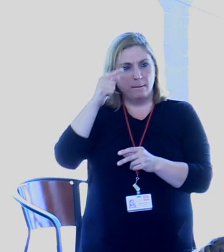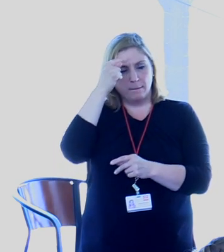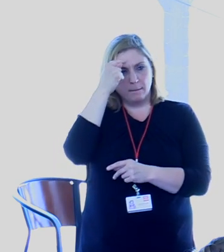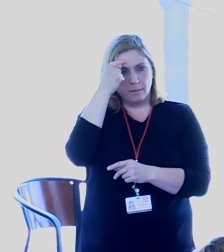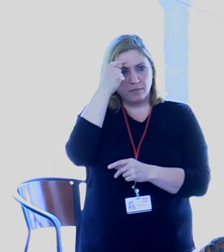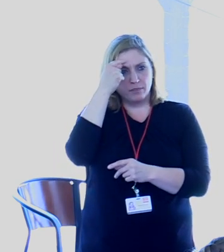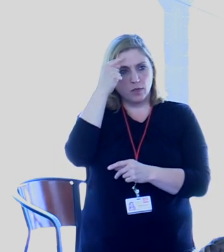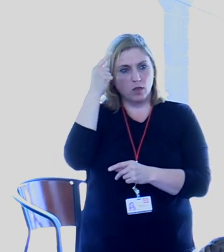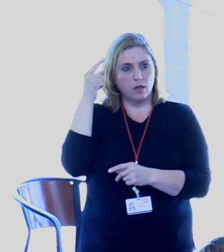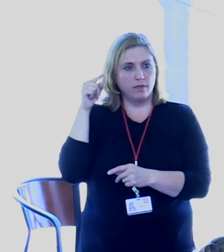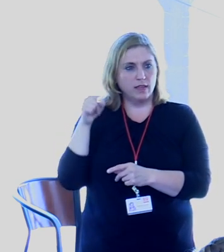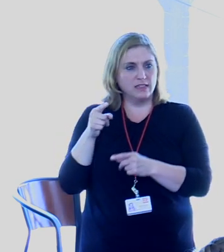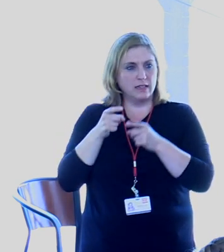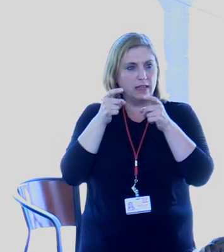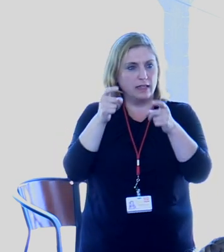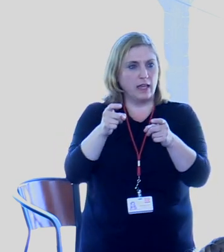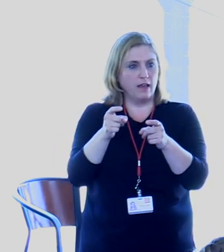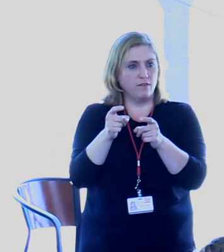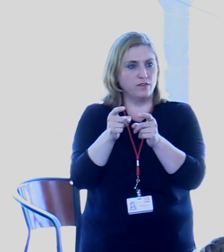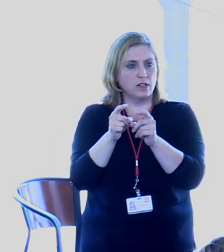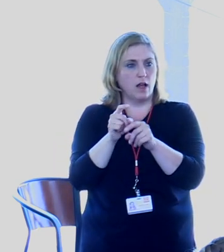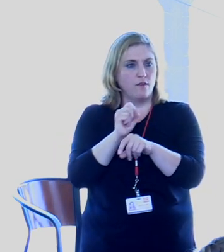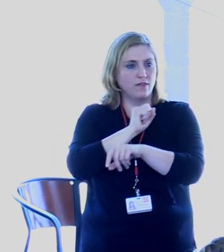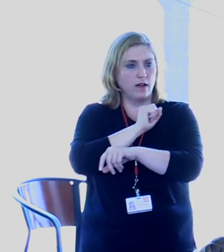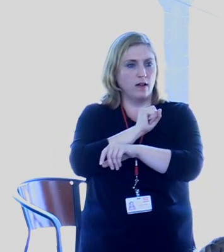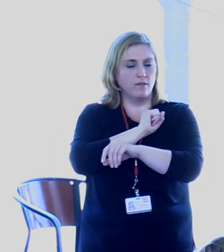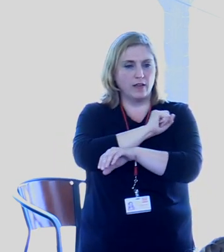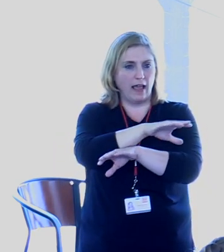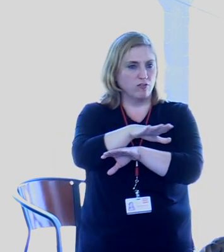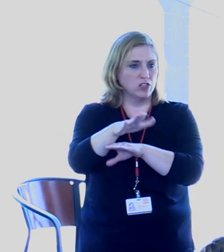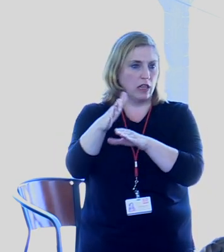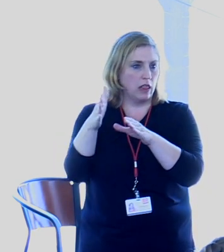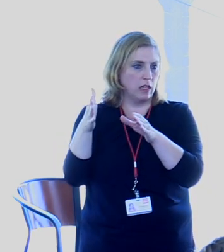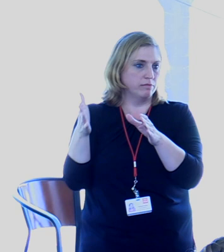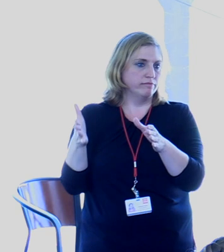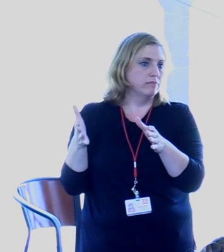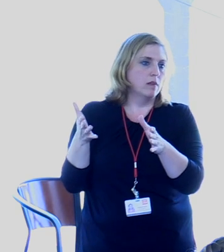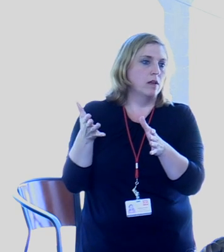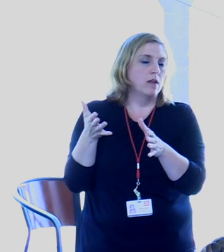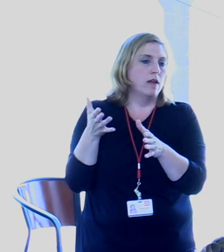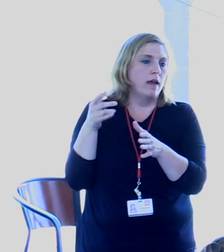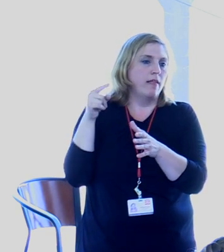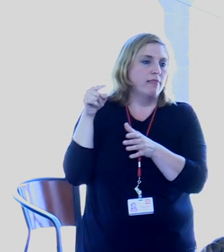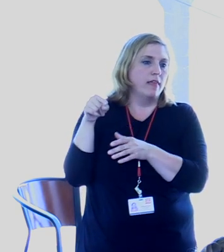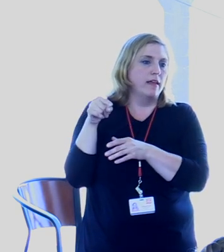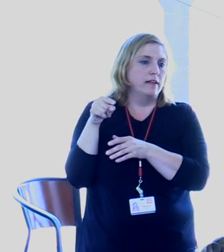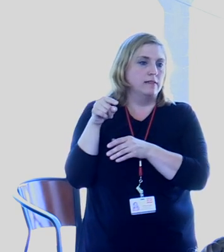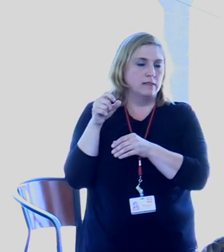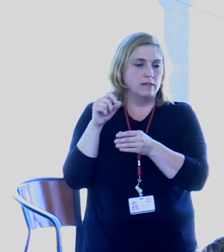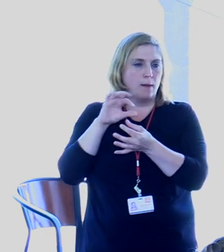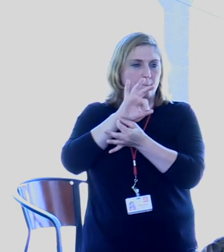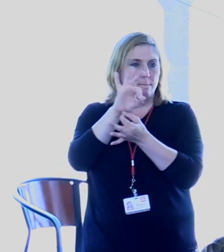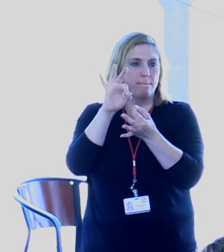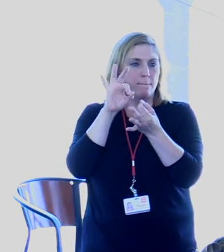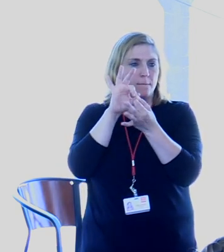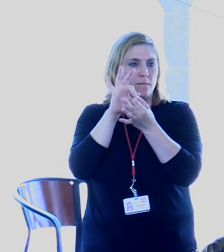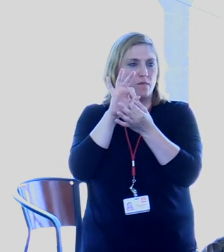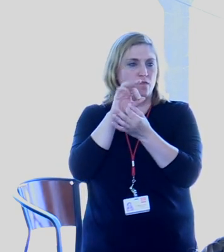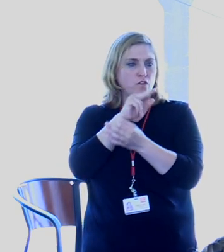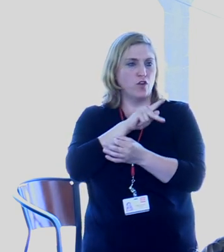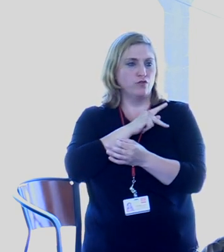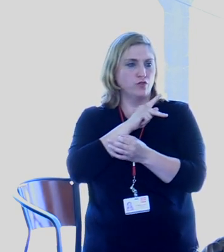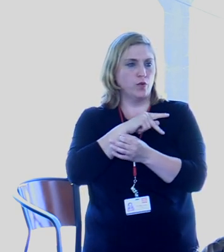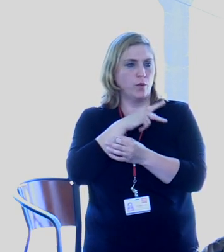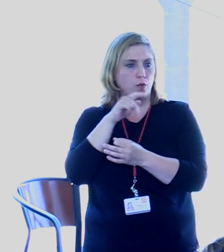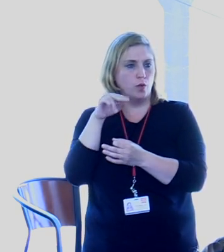So this, for instance, in the gift of counsel, which is closely related to the gift of wisdom, the gift of counsel perfects the virtue of